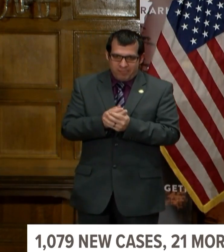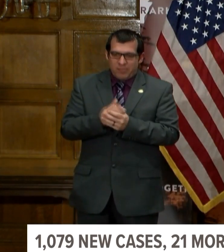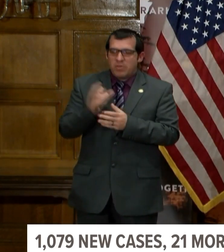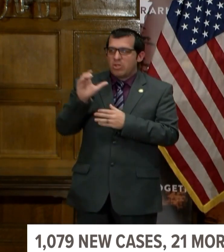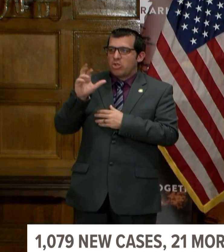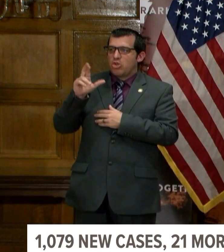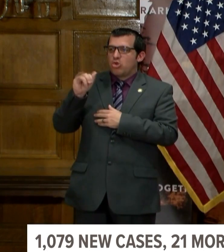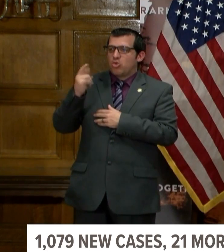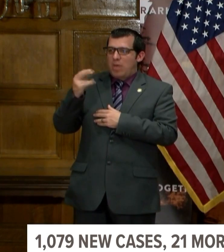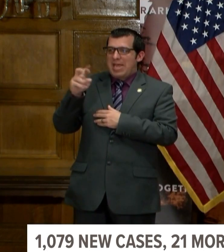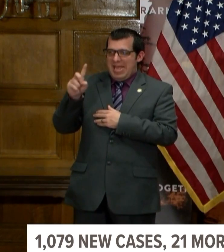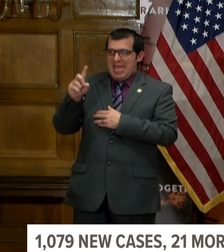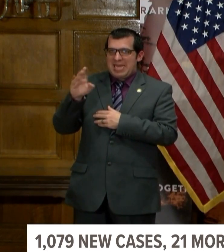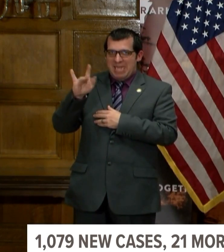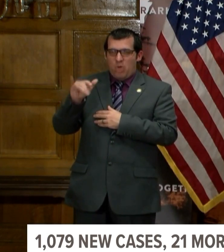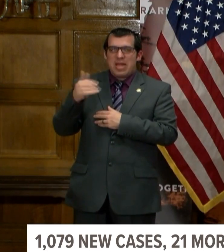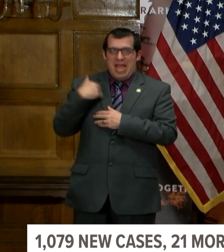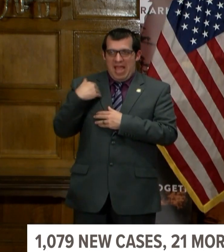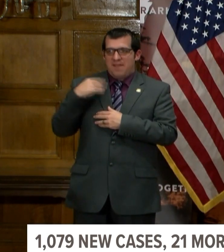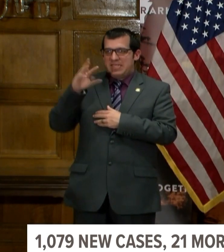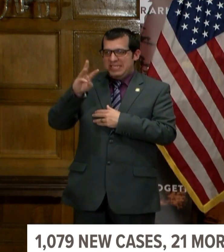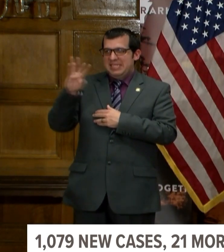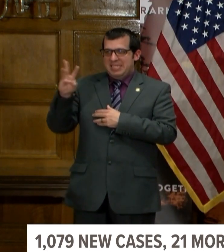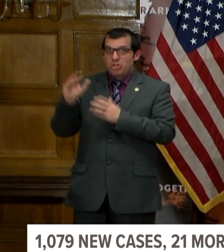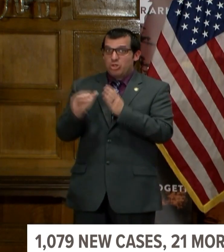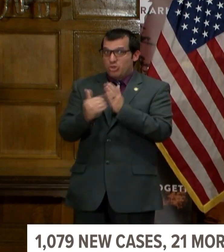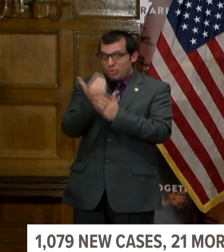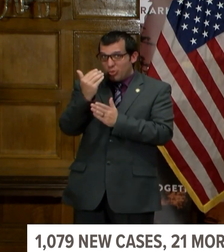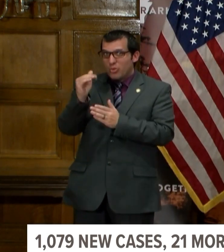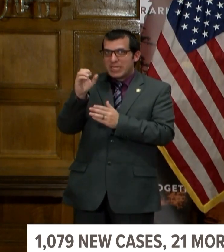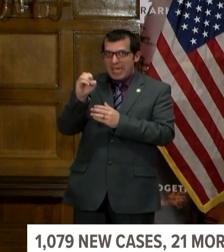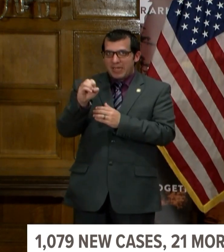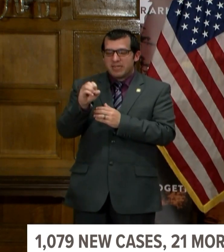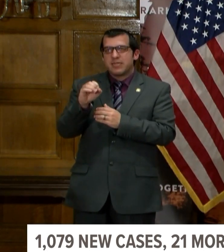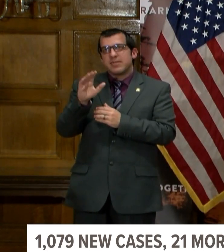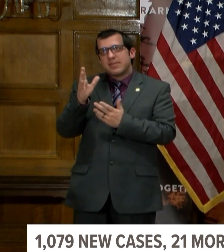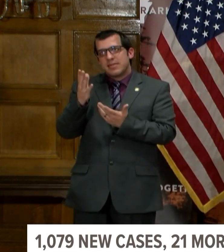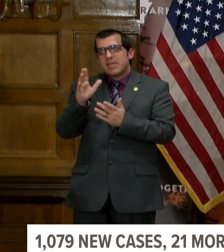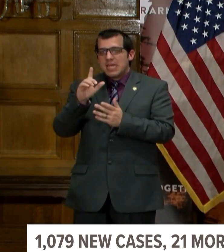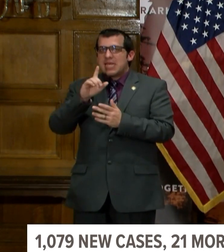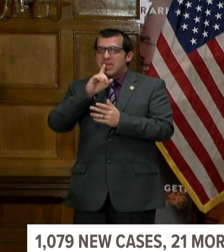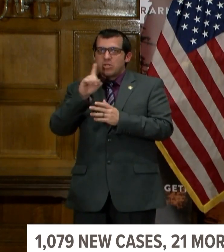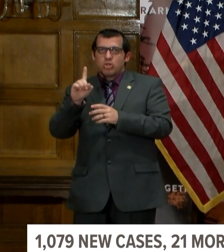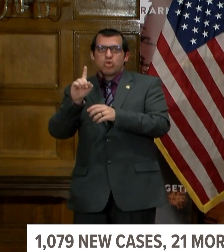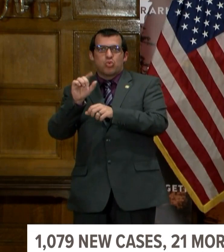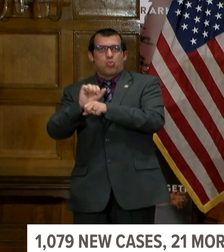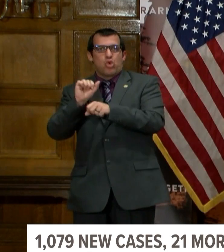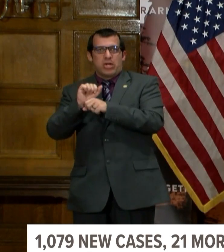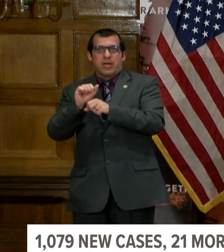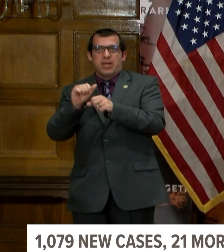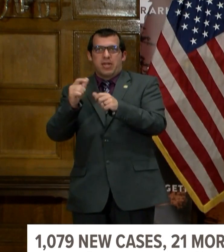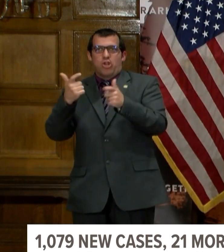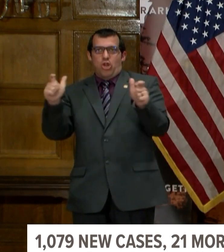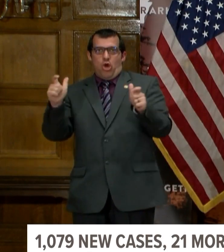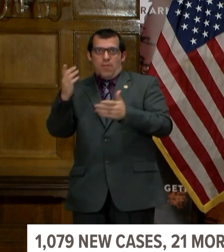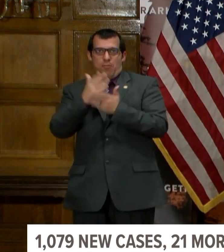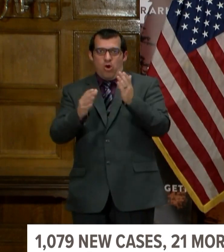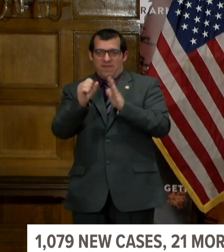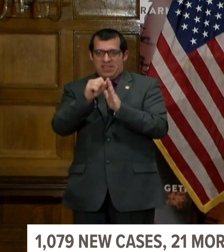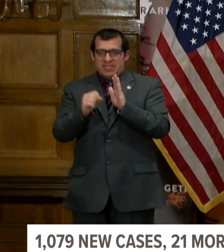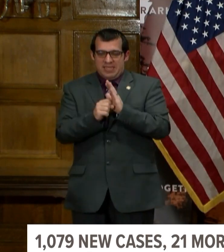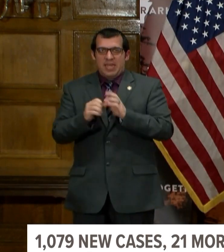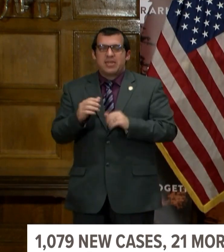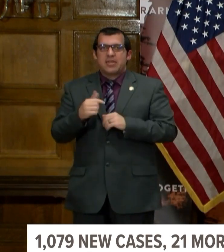Craighead County did have 66 new additional cases. It is working in large parts of the state. I was